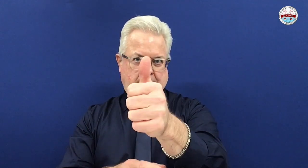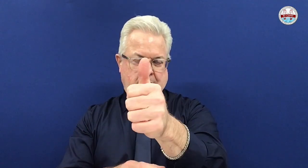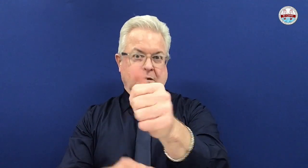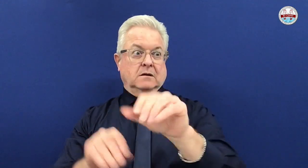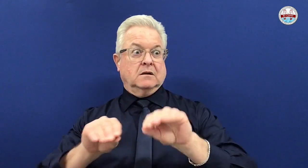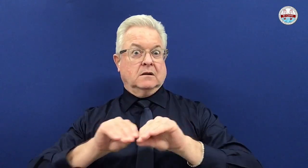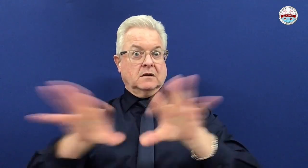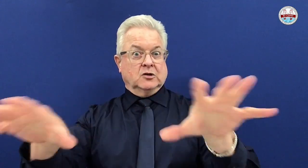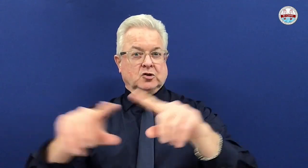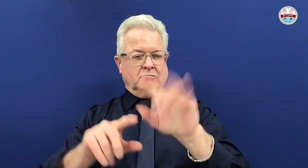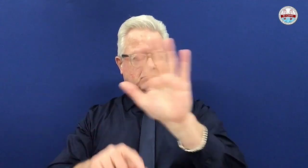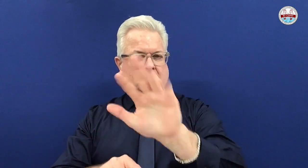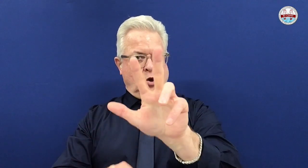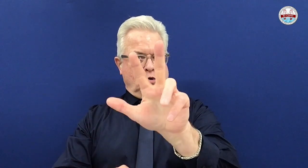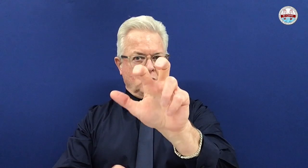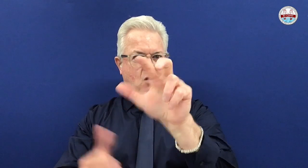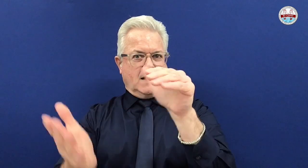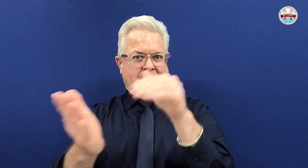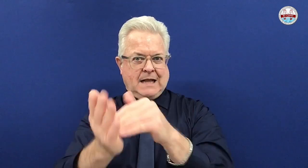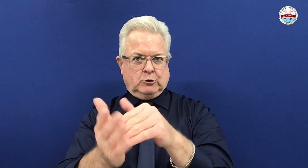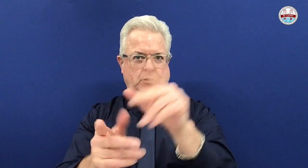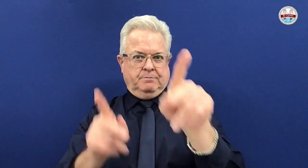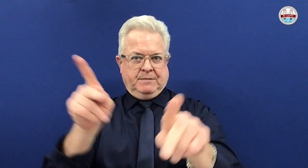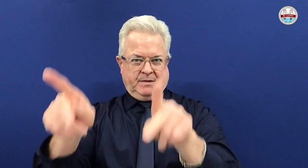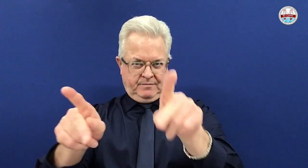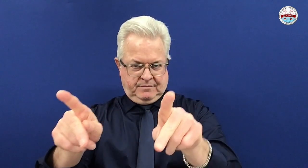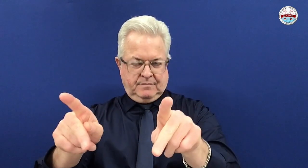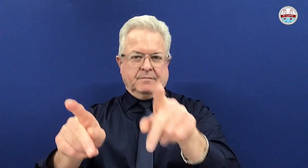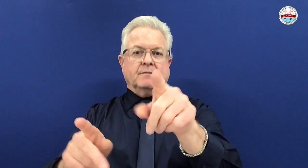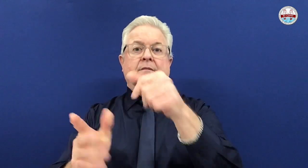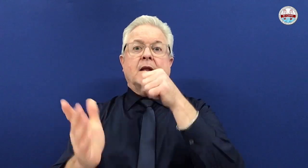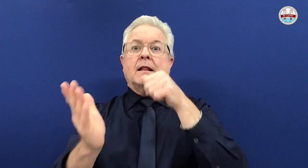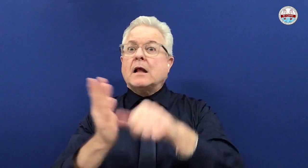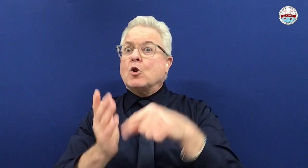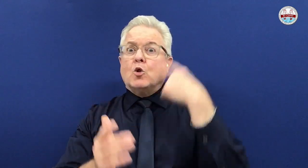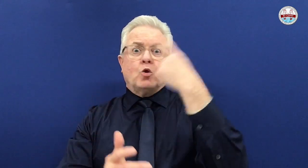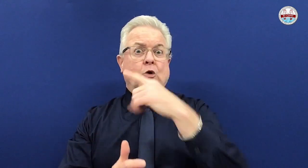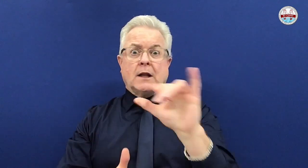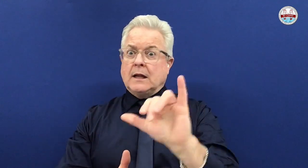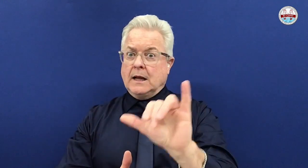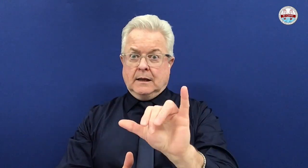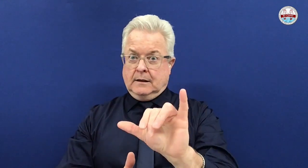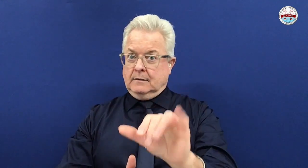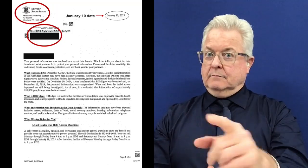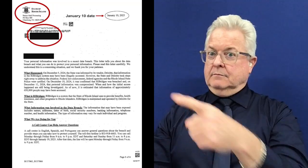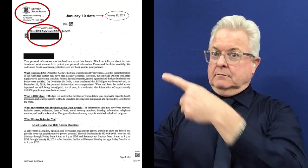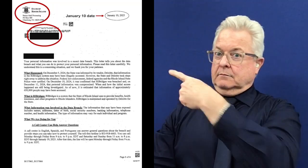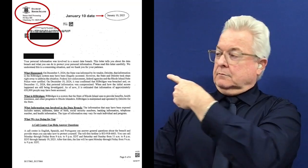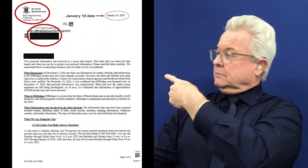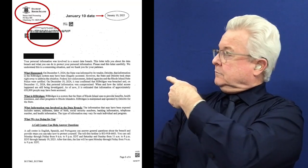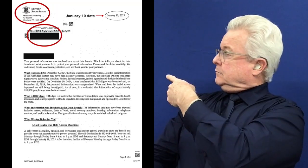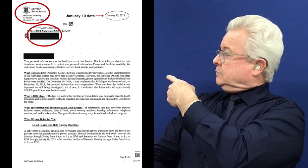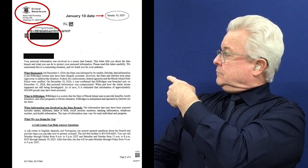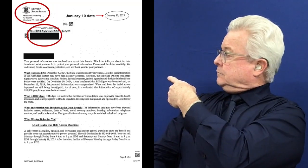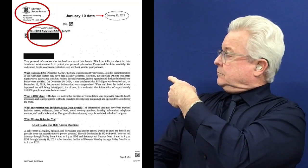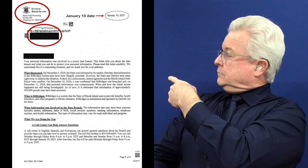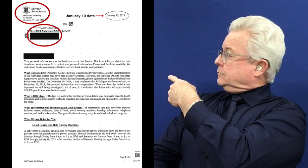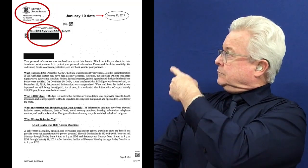It should have arrived around January 10th, and over 350,000 people were impacted. This is what it looked like, you